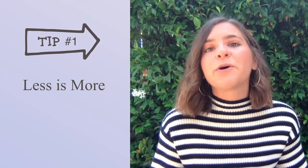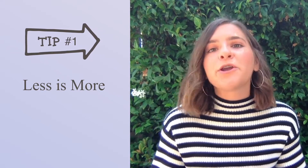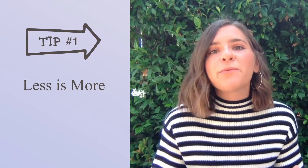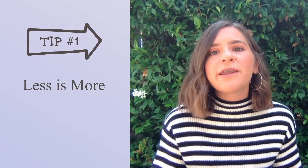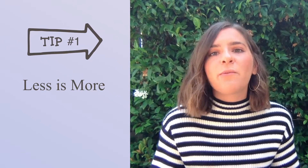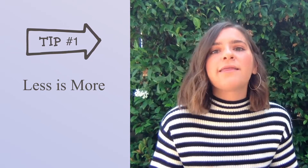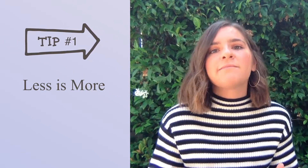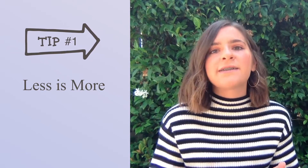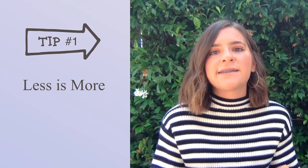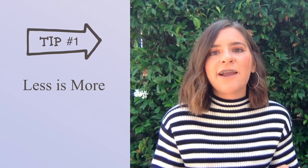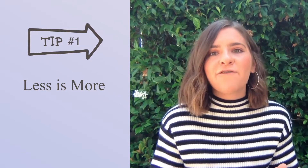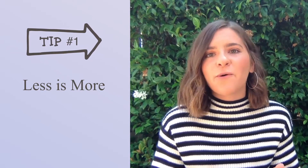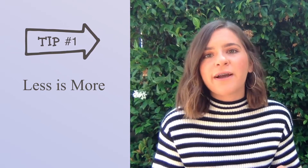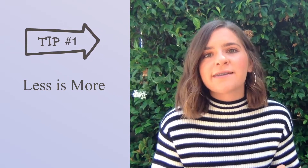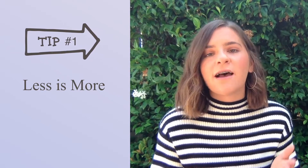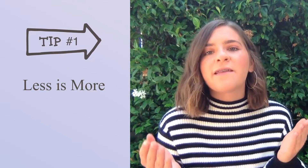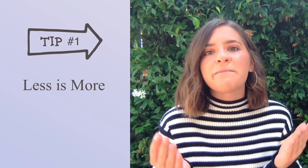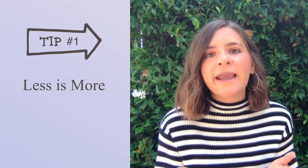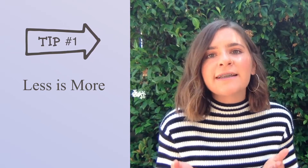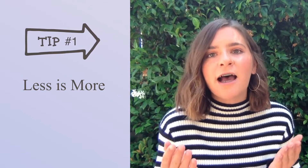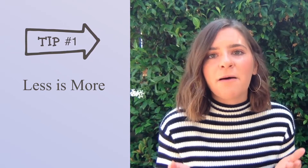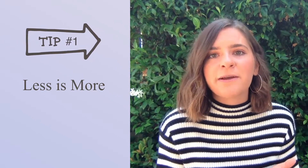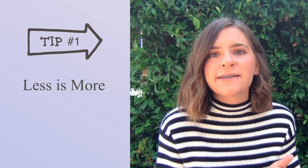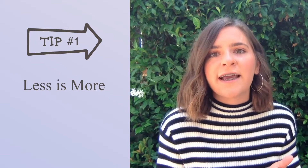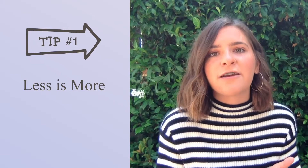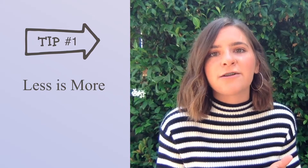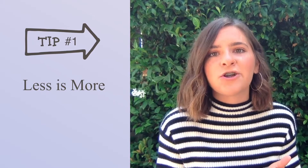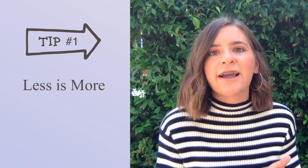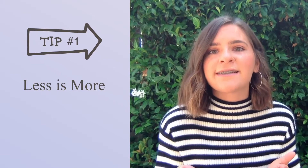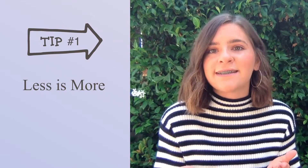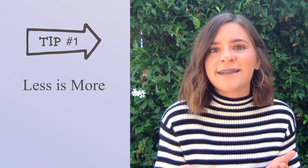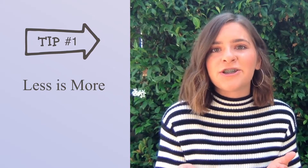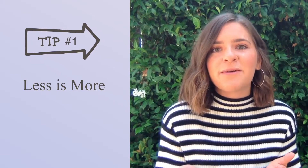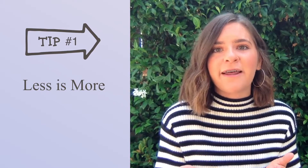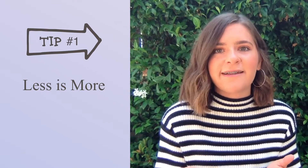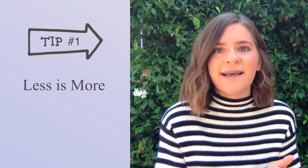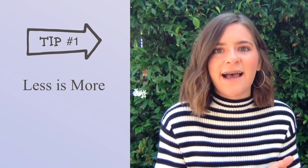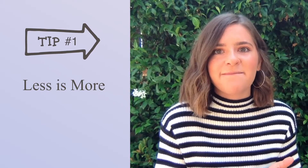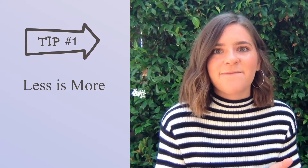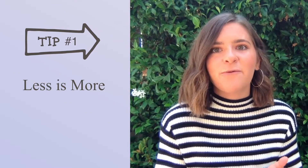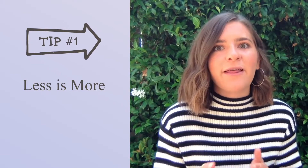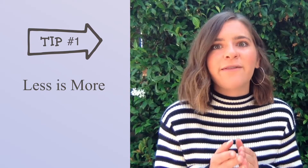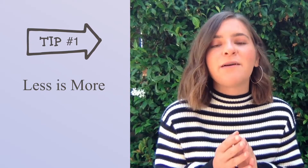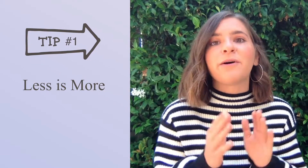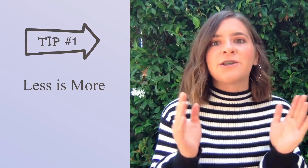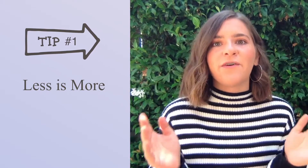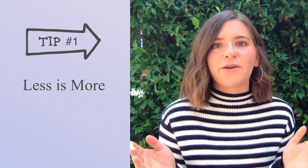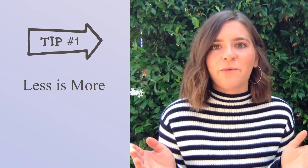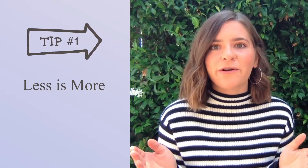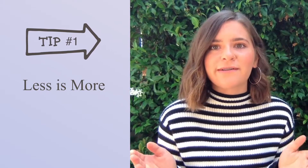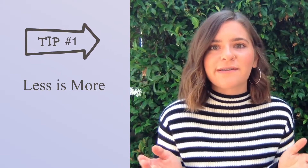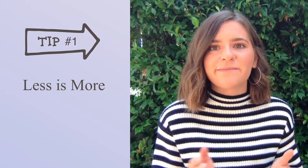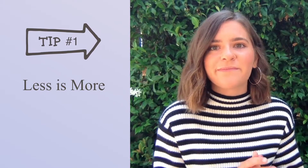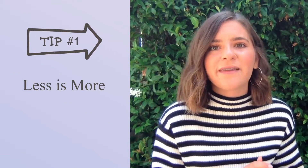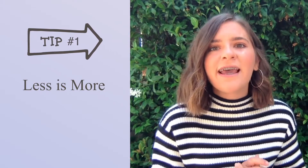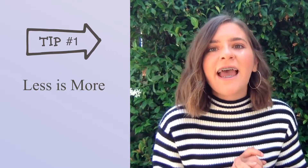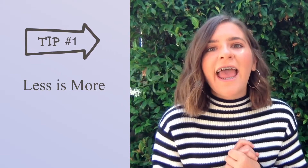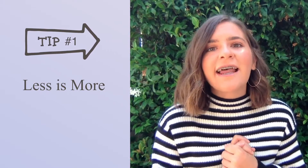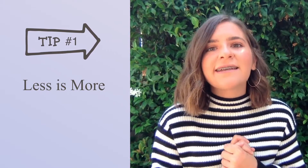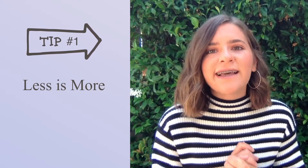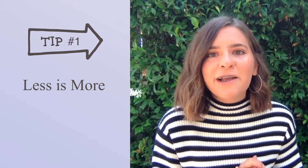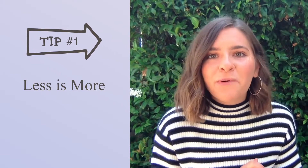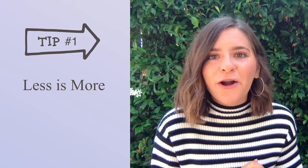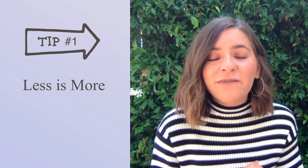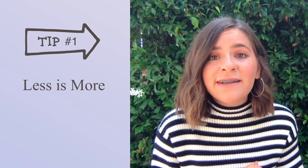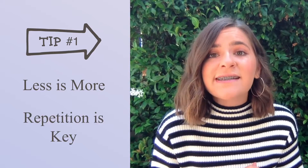vocabulary, but you really want them to stay focused on the main topics that you're trying to teach them at the time, rather than a bunch of other words.